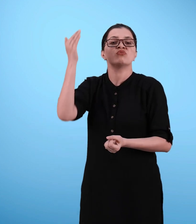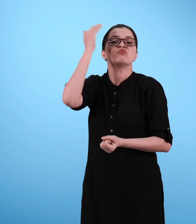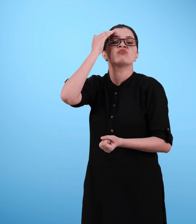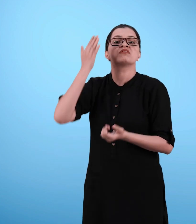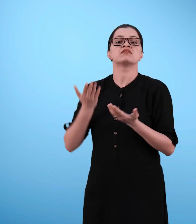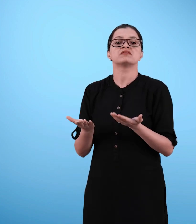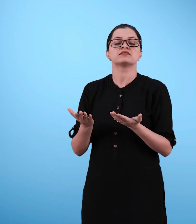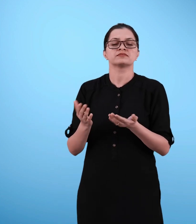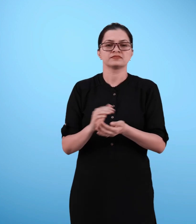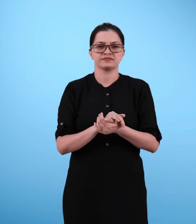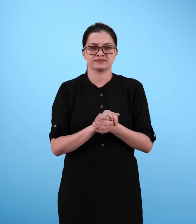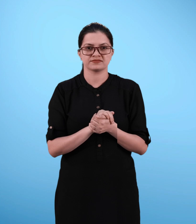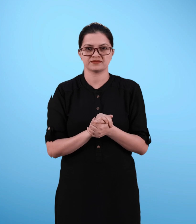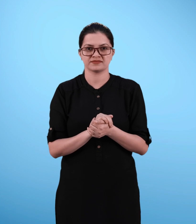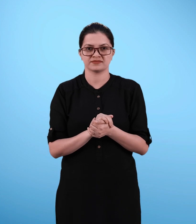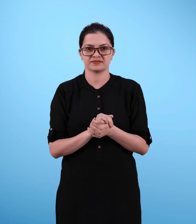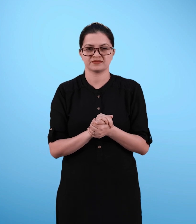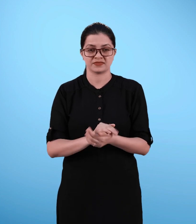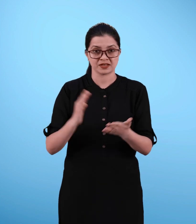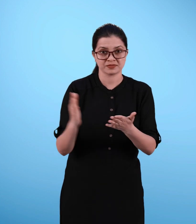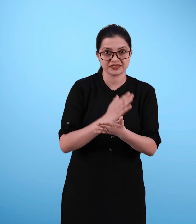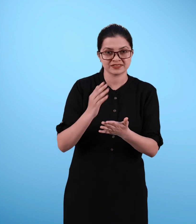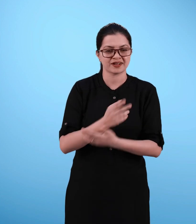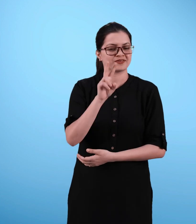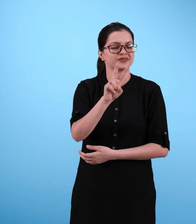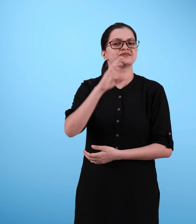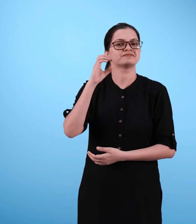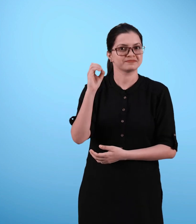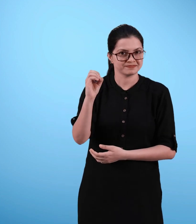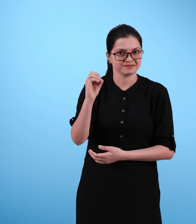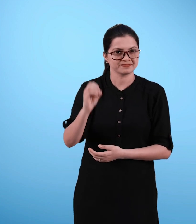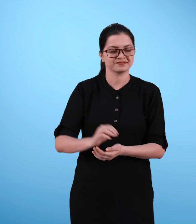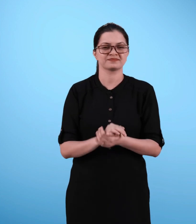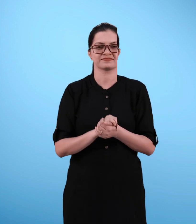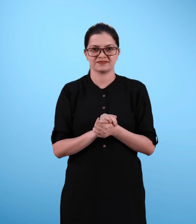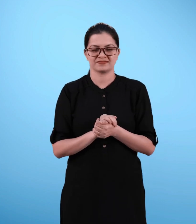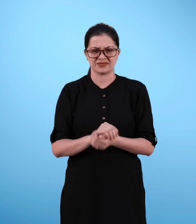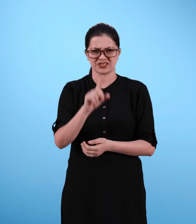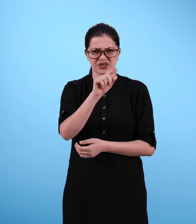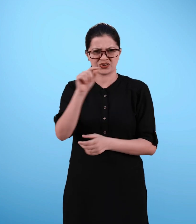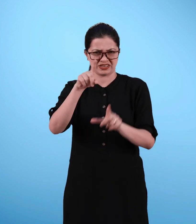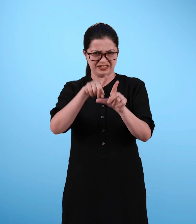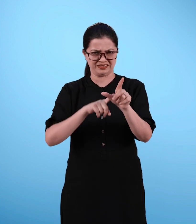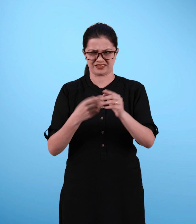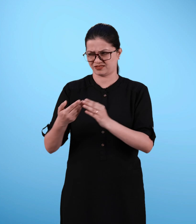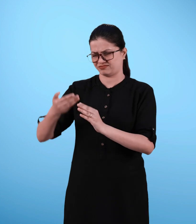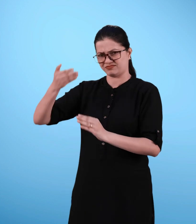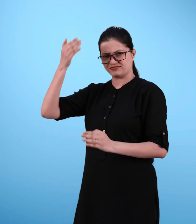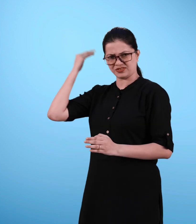Start. He wants to know if made of some Page kinds 20. of fiber. Continue. 20. In the last 100 years or last